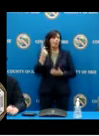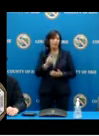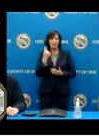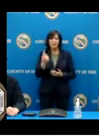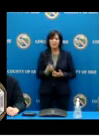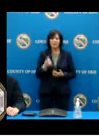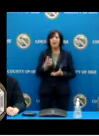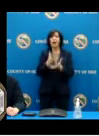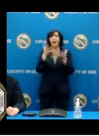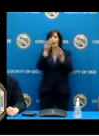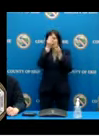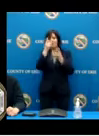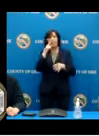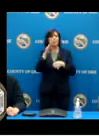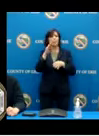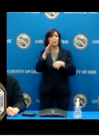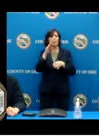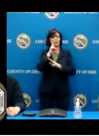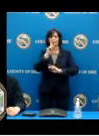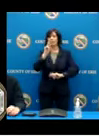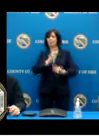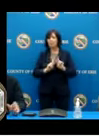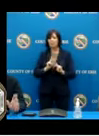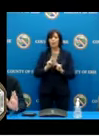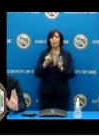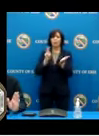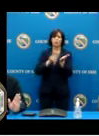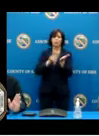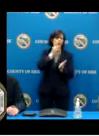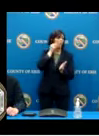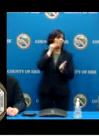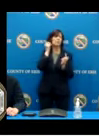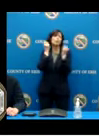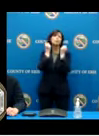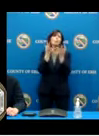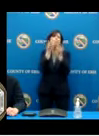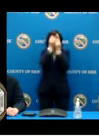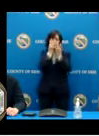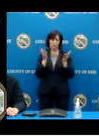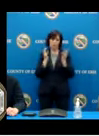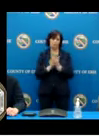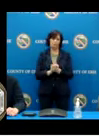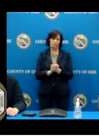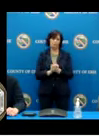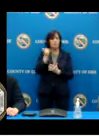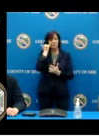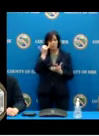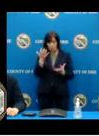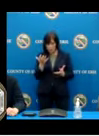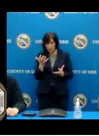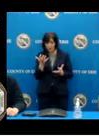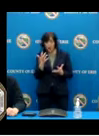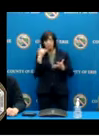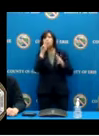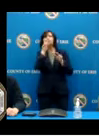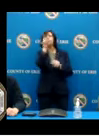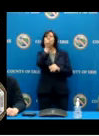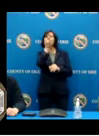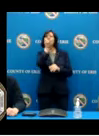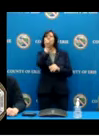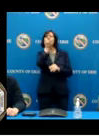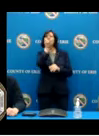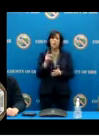of information for businesses, for individuals, nursing homes, you name it. So if you want more information on COVID-19 and